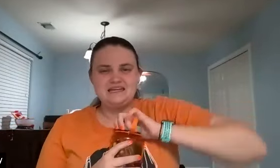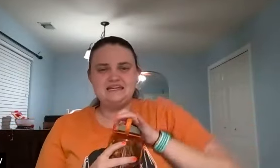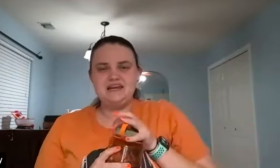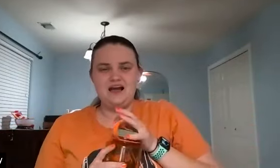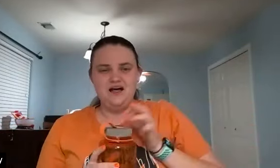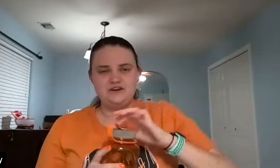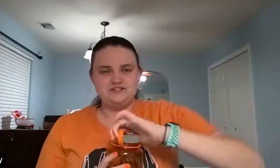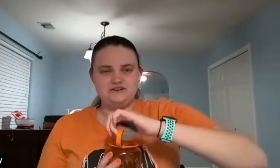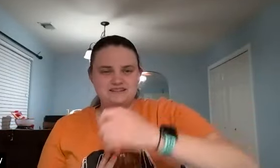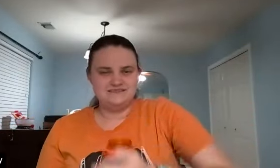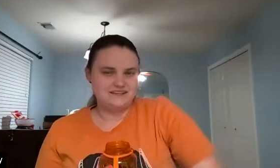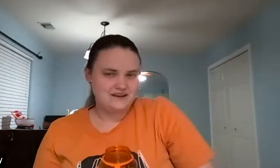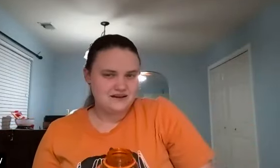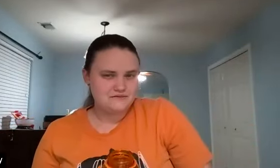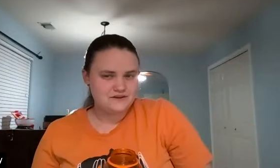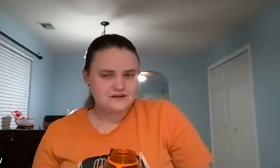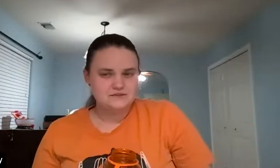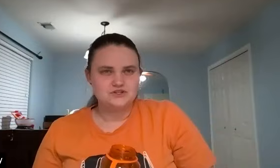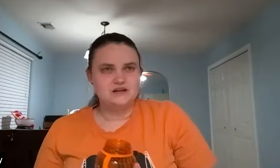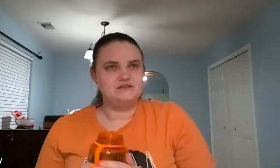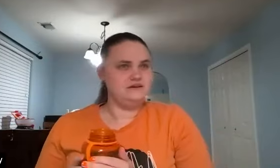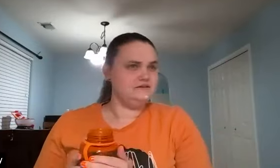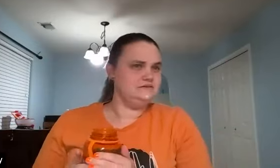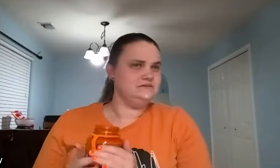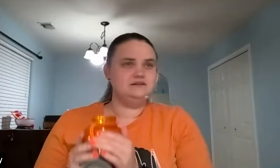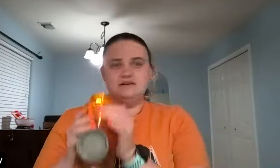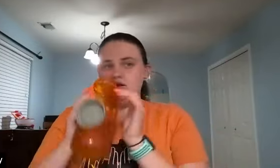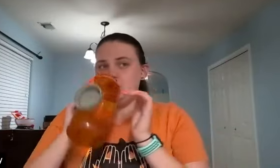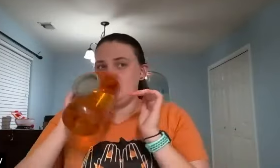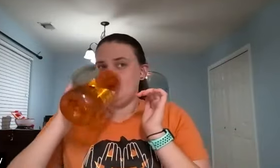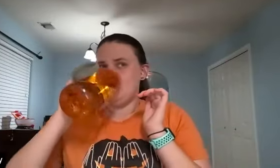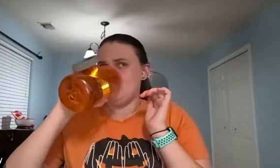Any others you guys can think of? I'm trying to think.